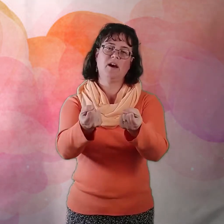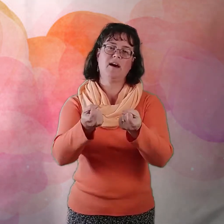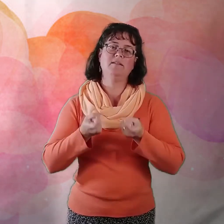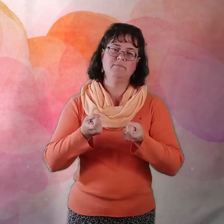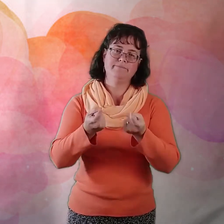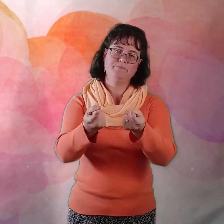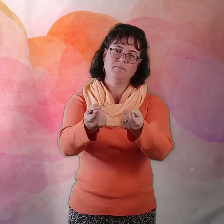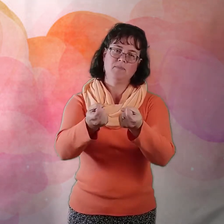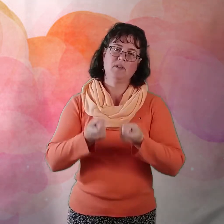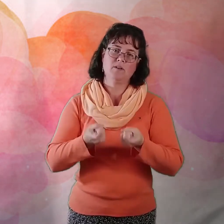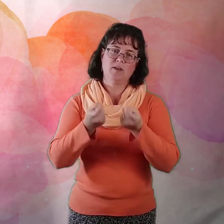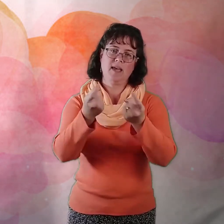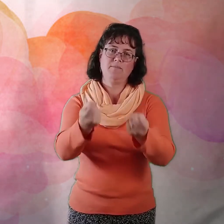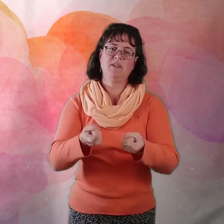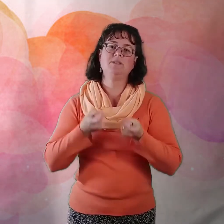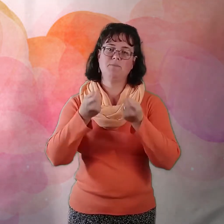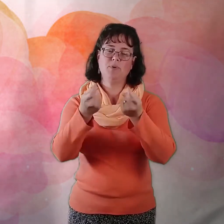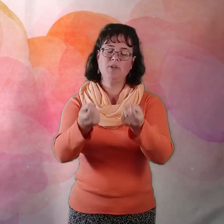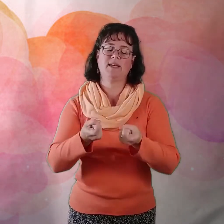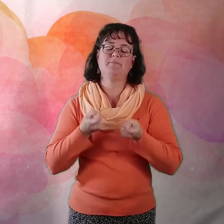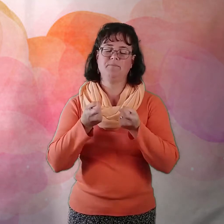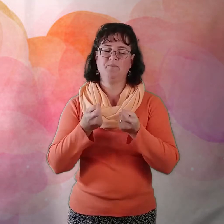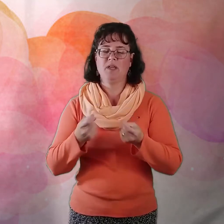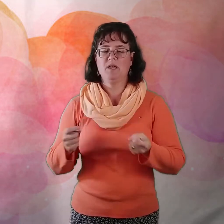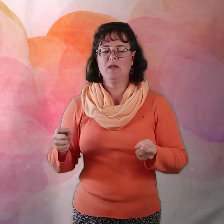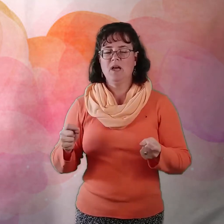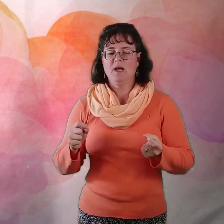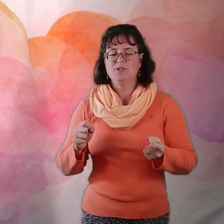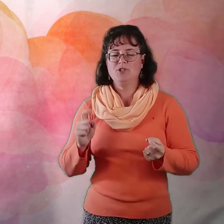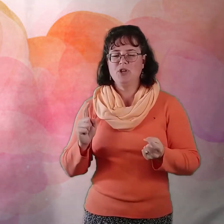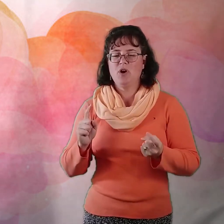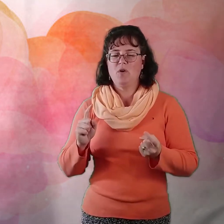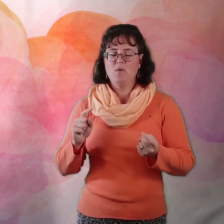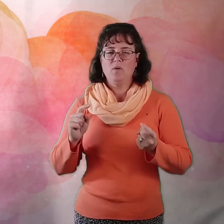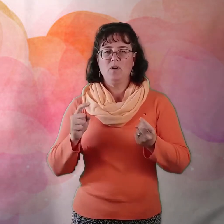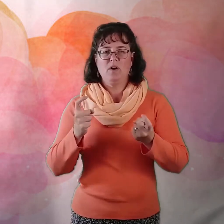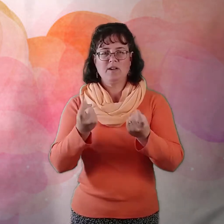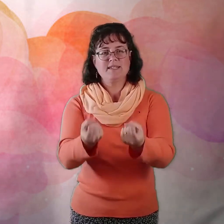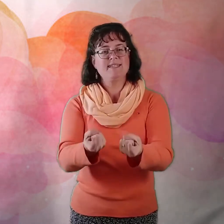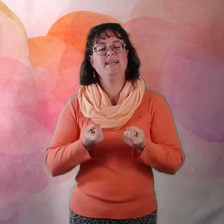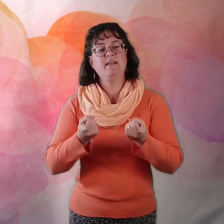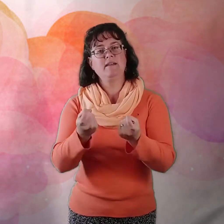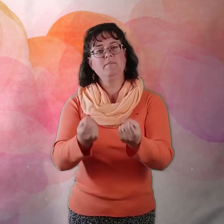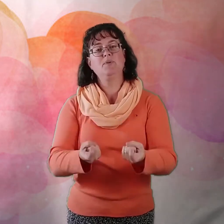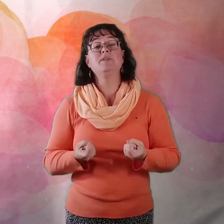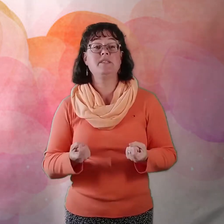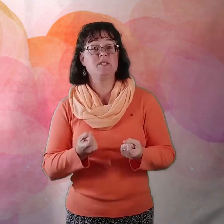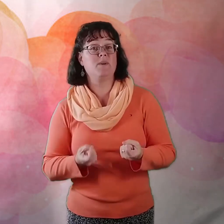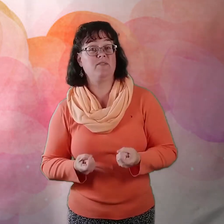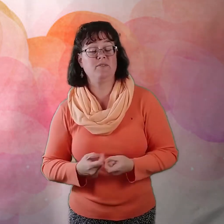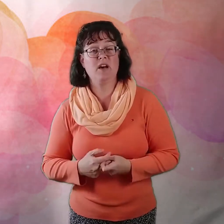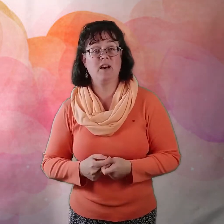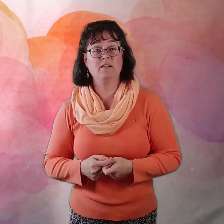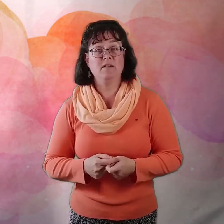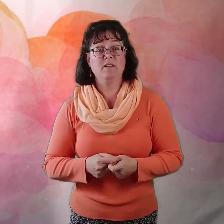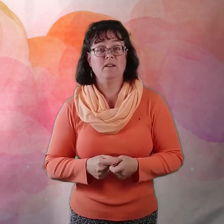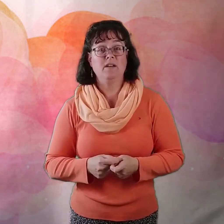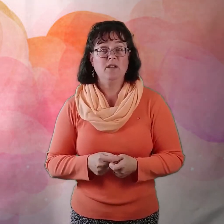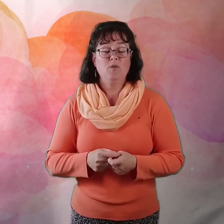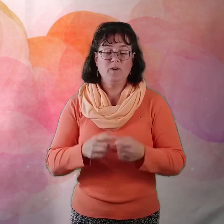God. Okay? It's pulling. So our sin pulls us away from God. We've